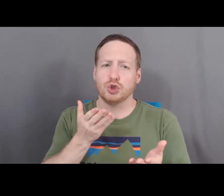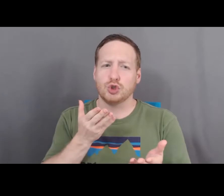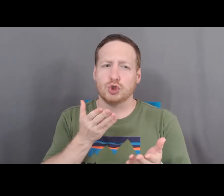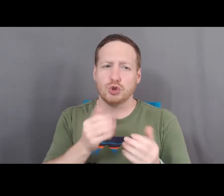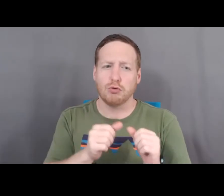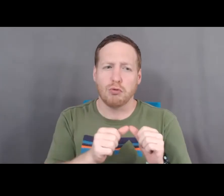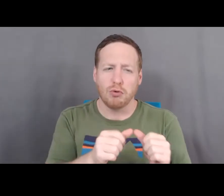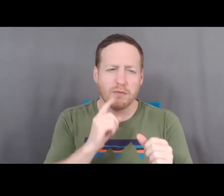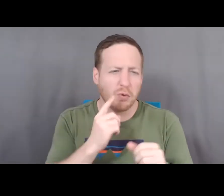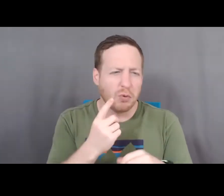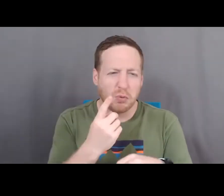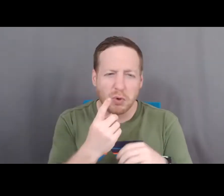that. I felt like